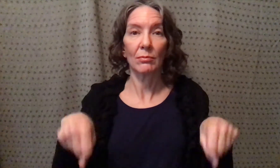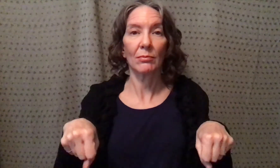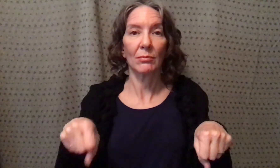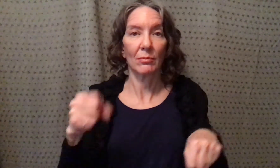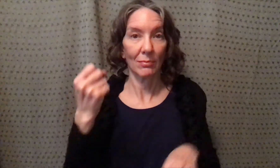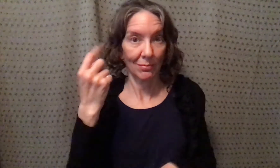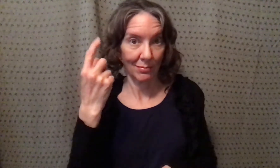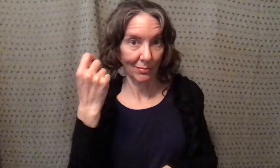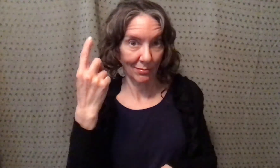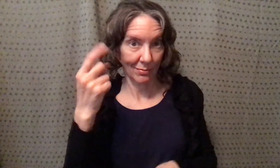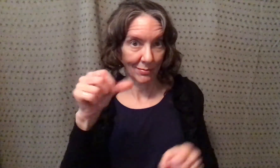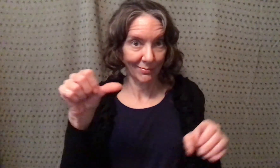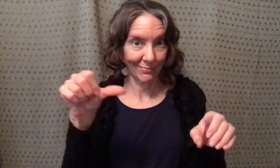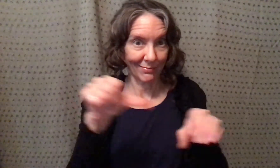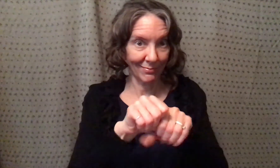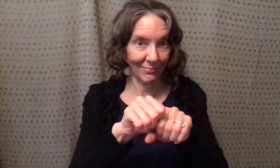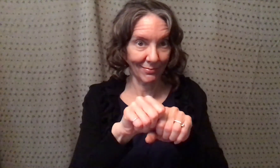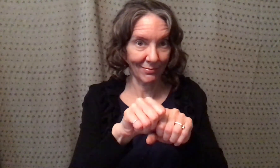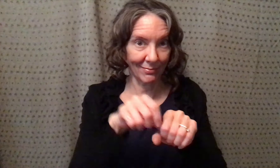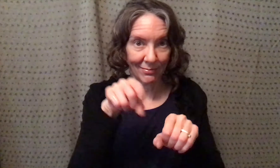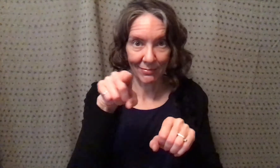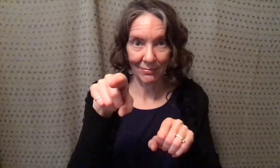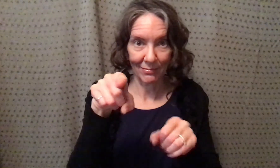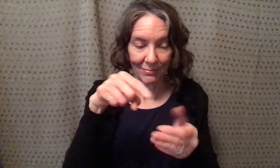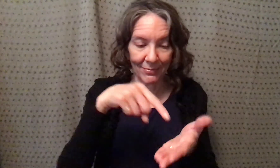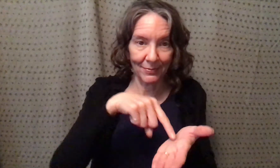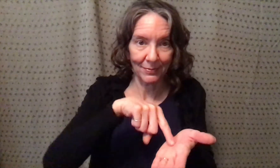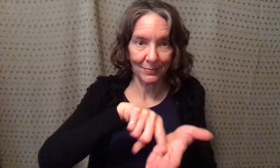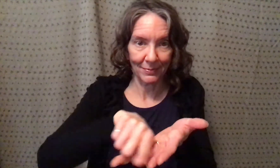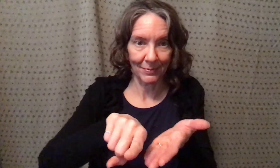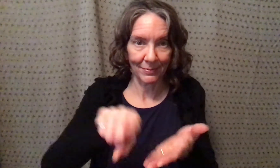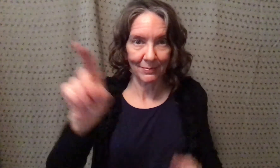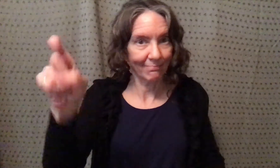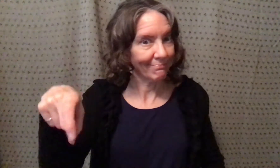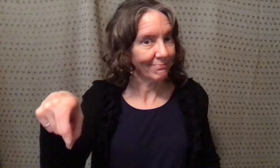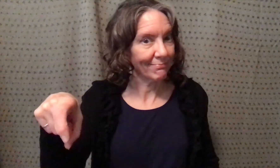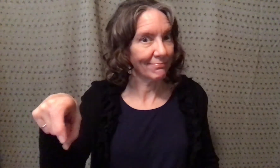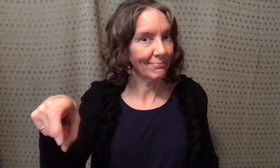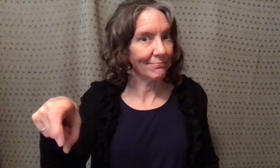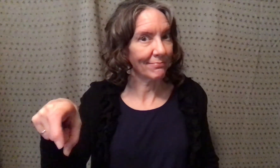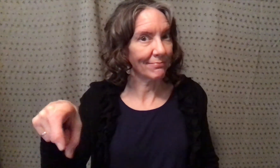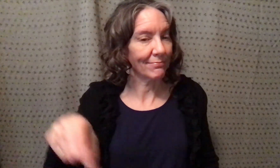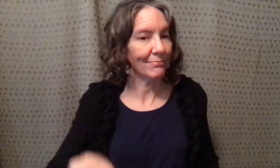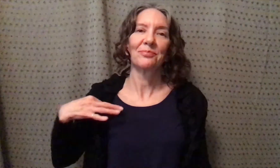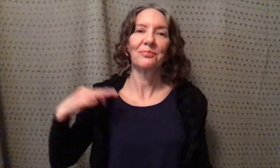I can drive, but you have to pay for the gas.